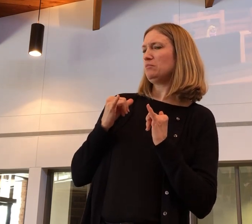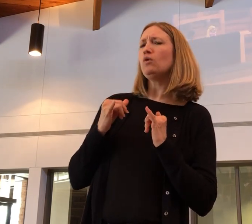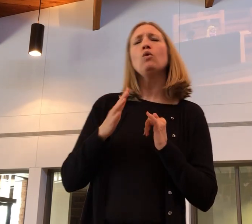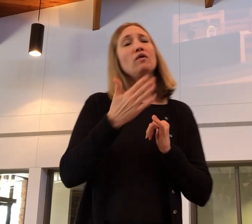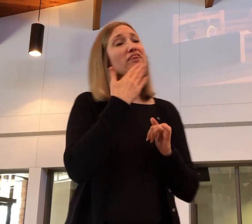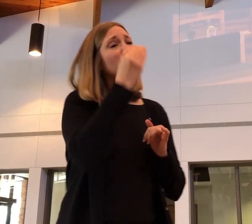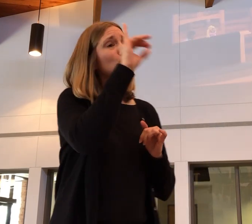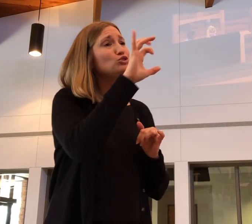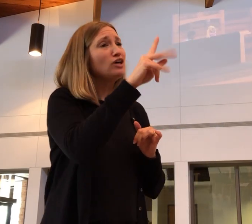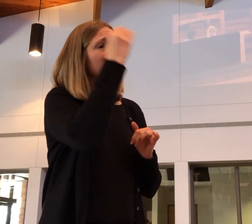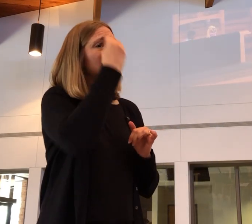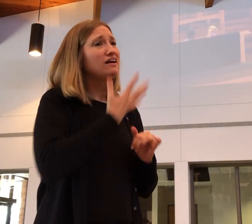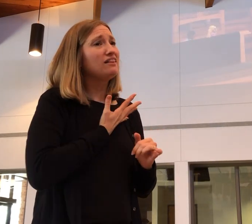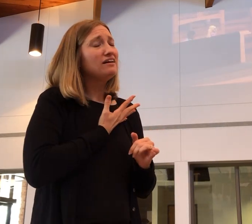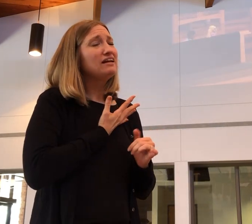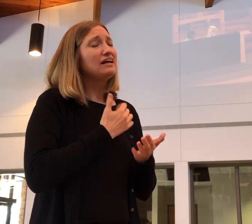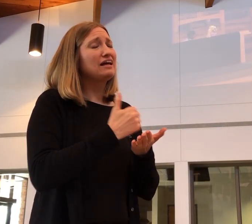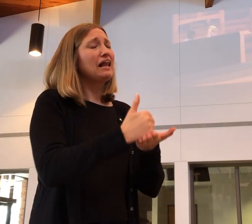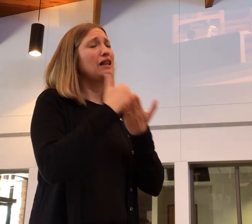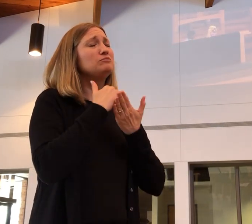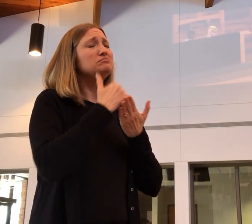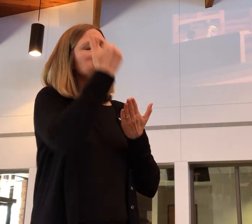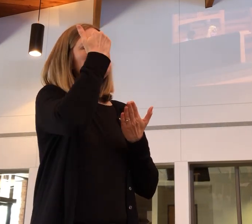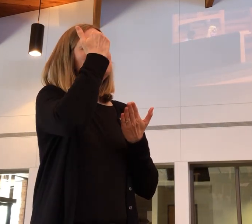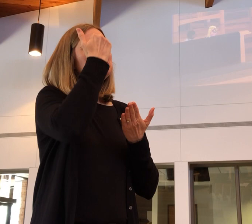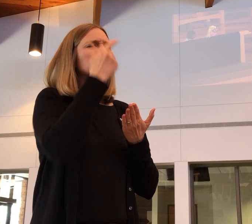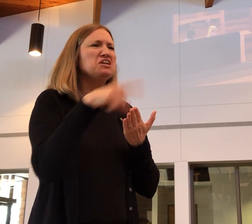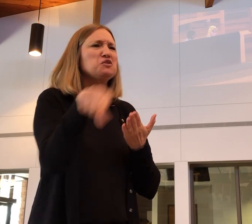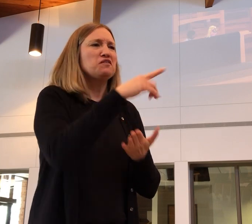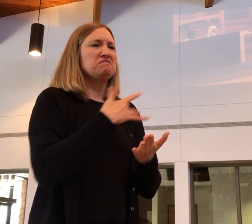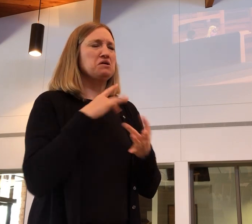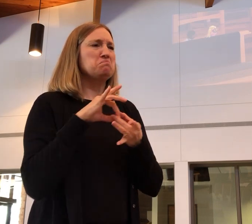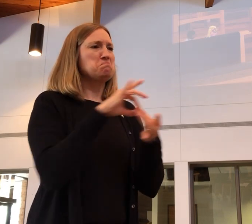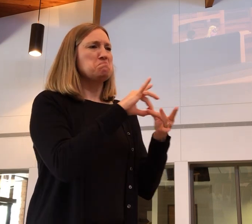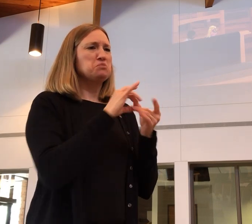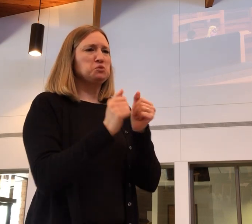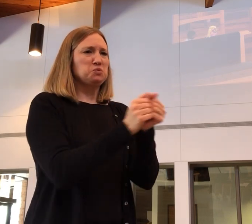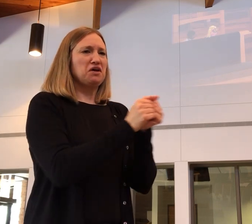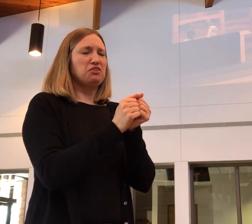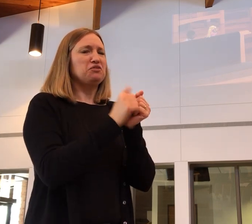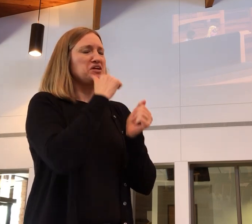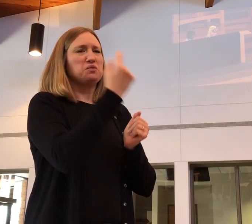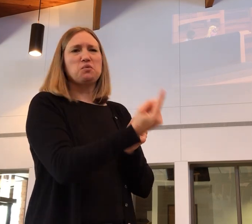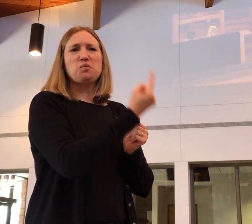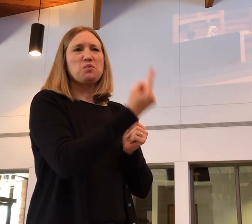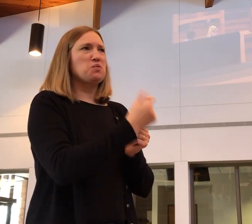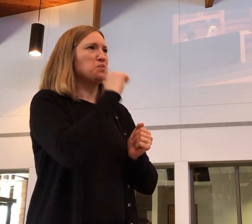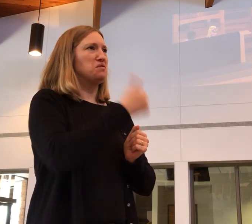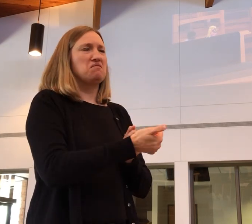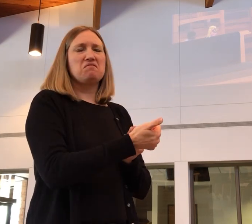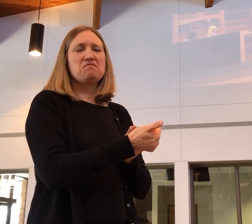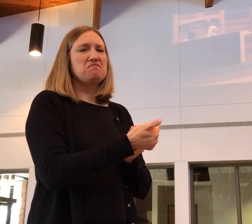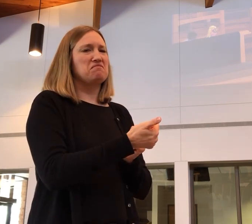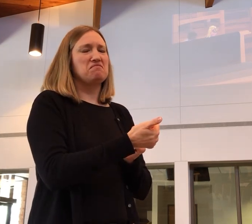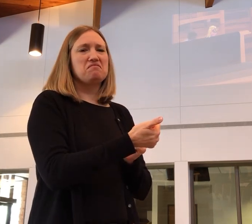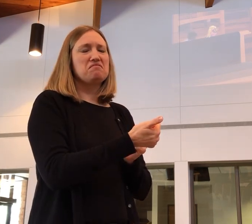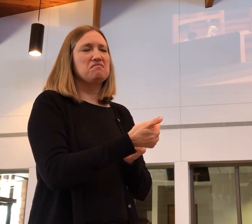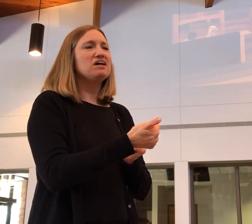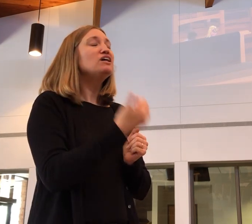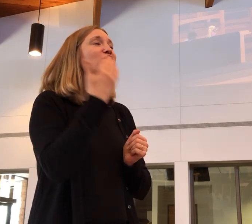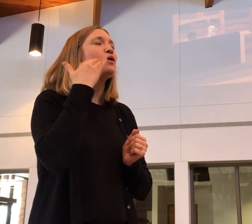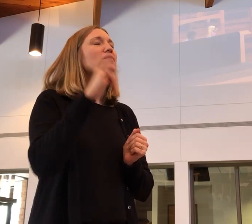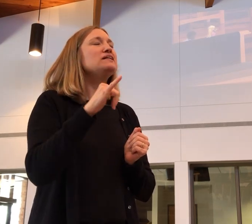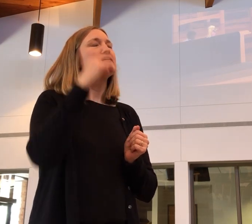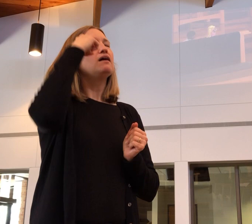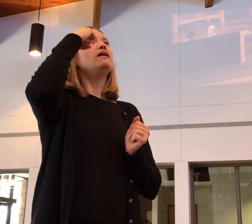well. It really helps to know that we're all in this together and that we're not alone when we feel sad. You know, this